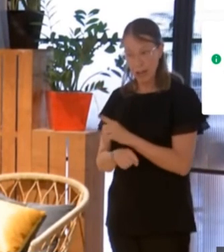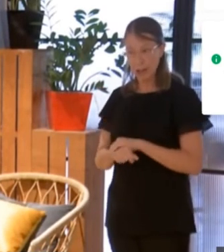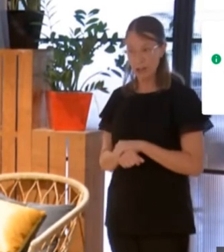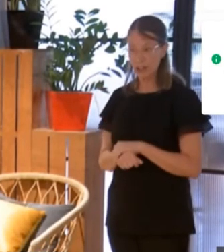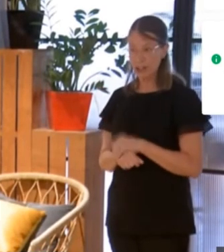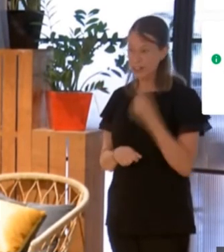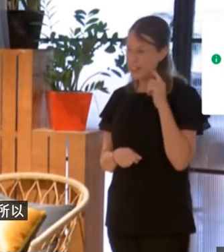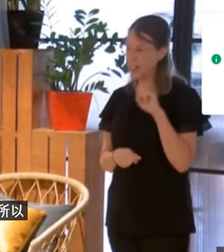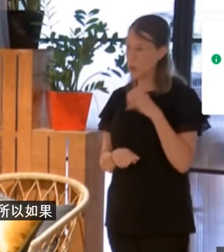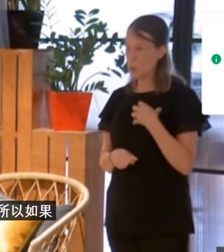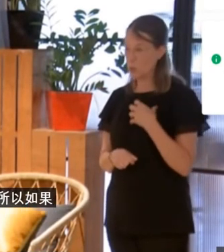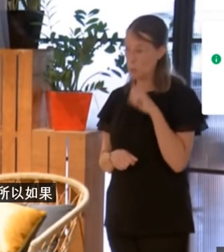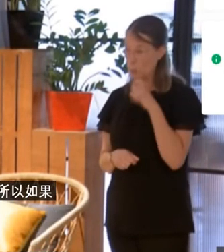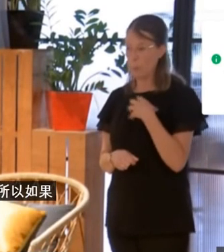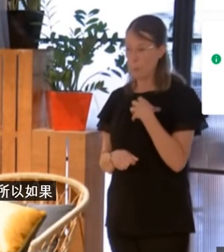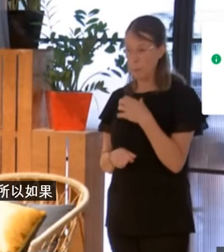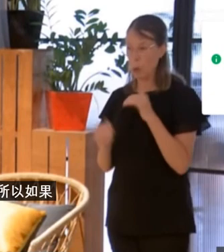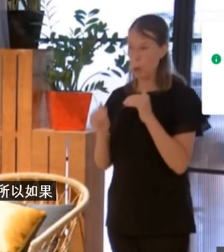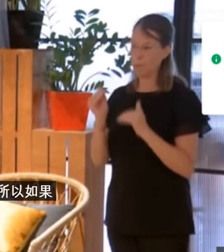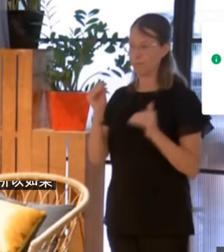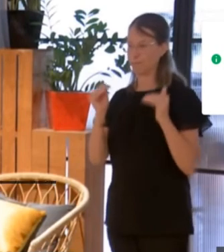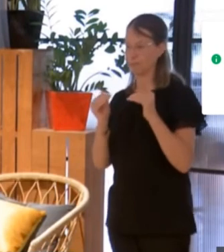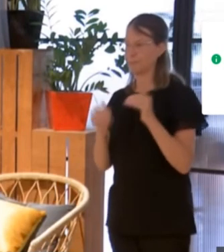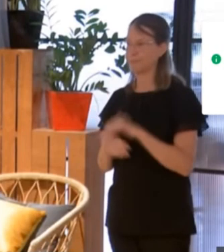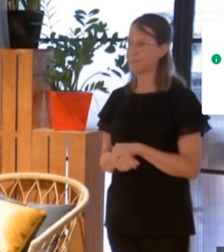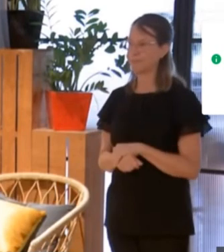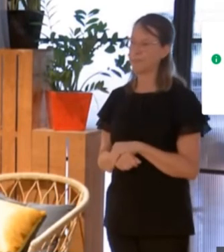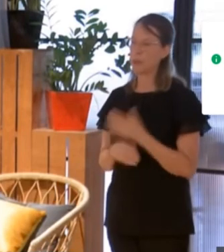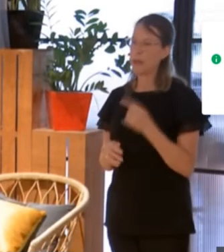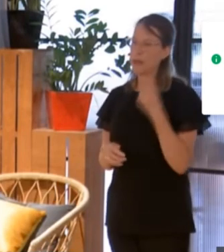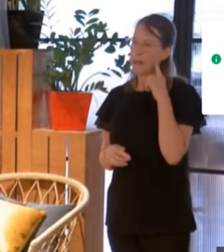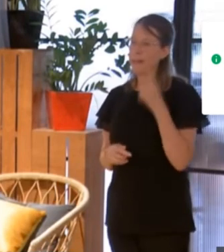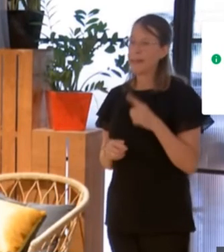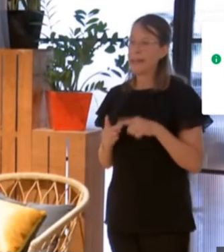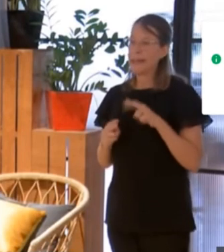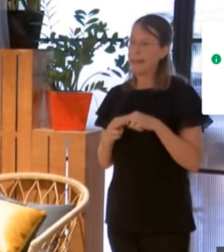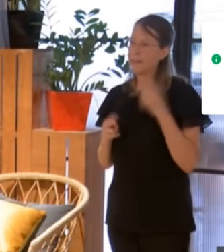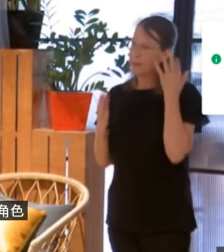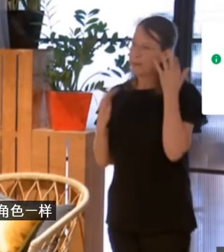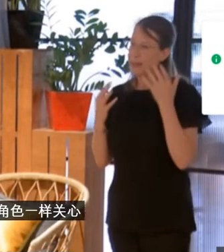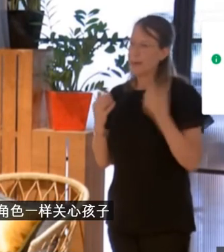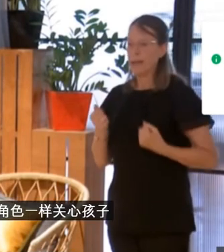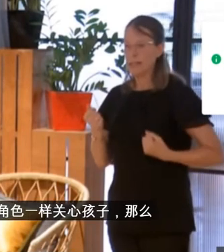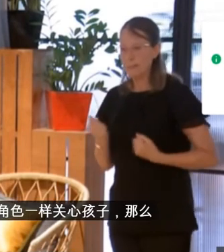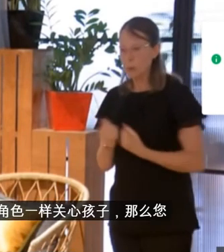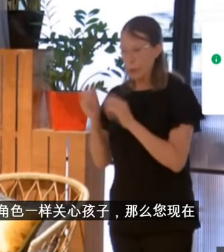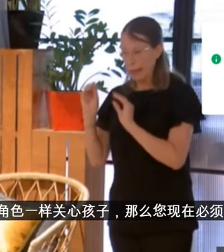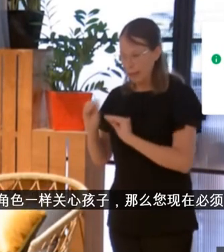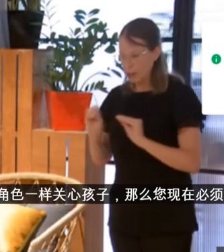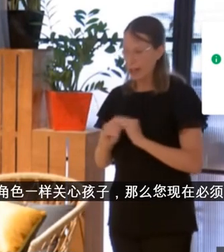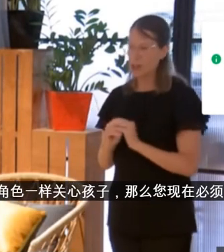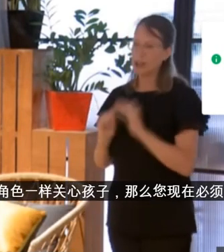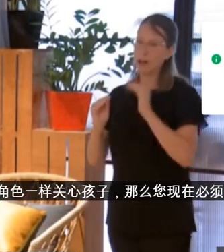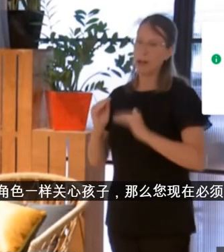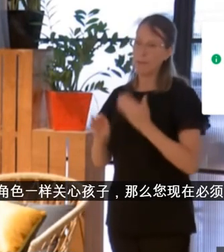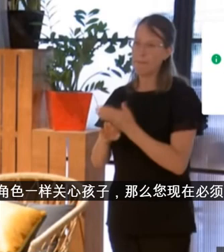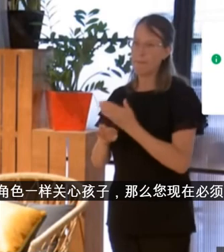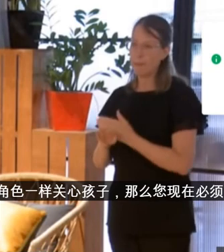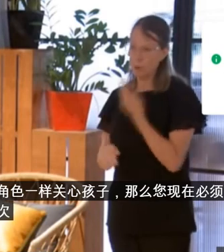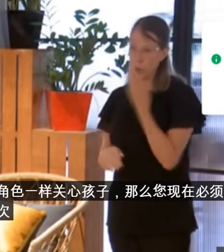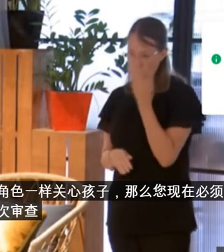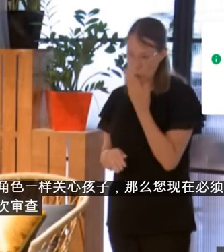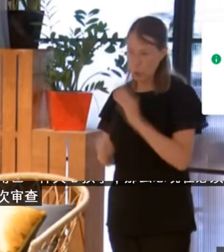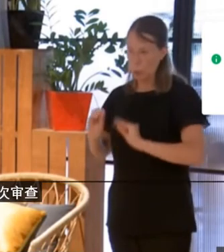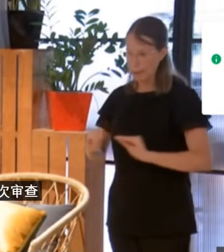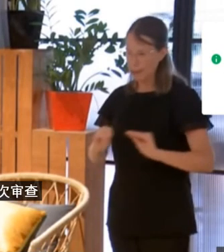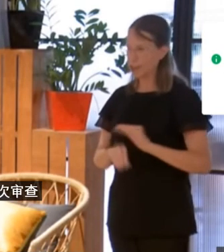early childhood education and care. So if we care about children as much as we care about families and the roles of women and men as parents, you have to look at all issues. Now,